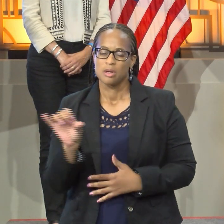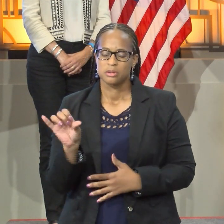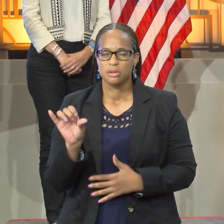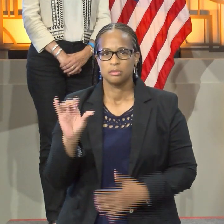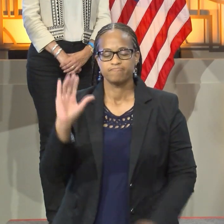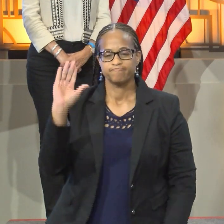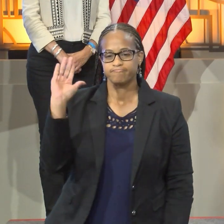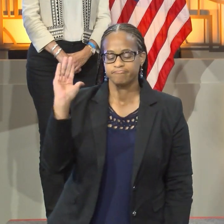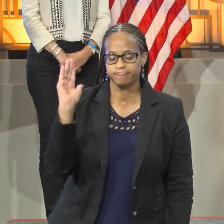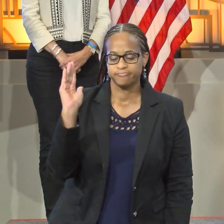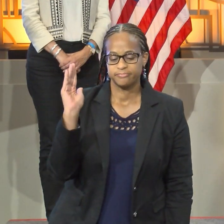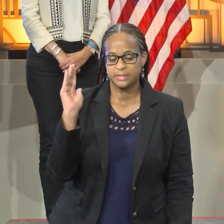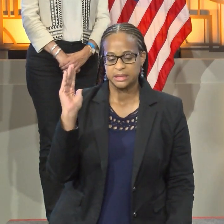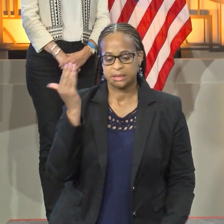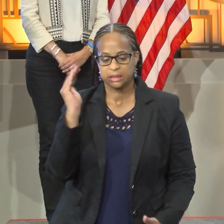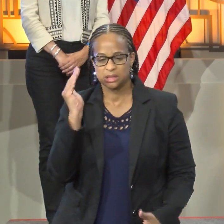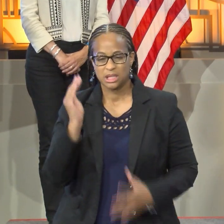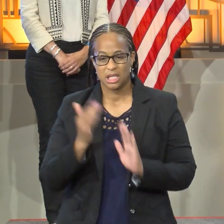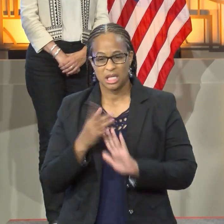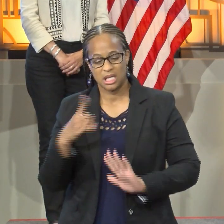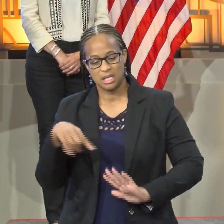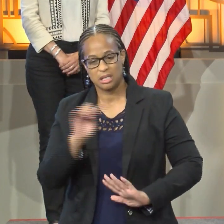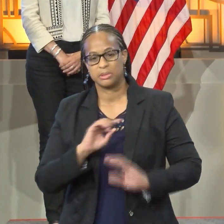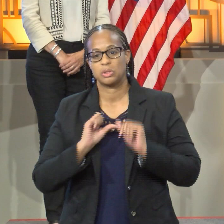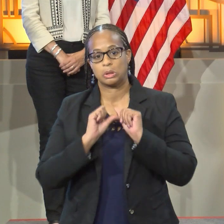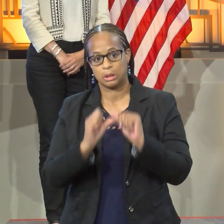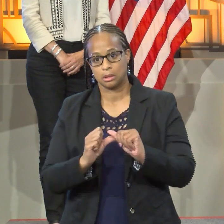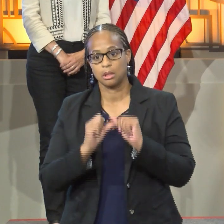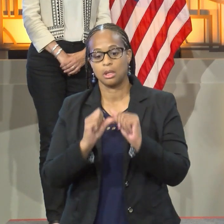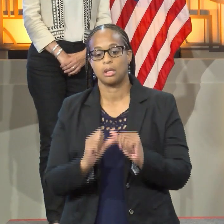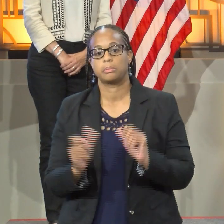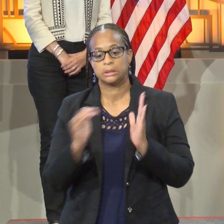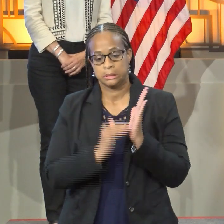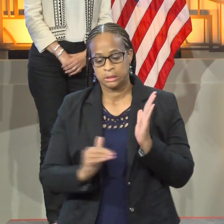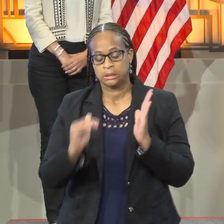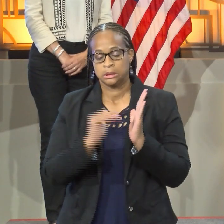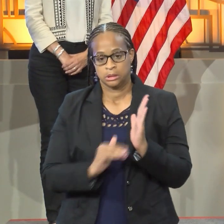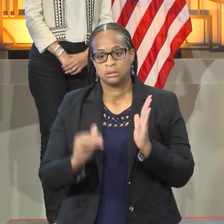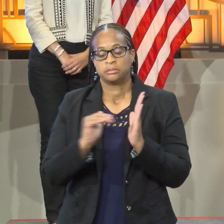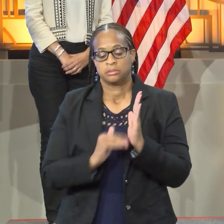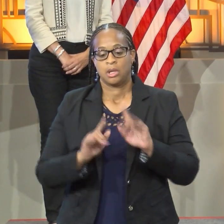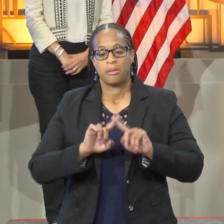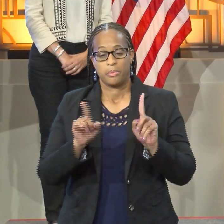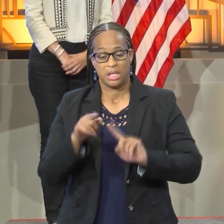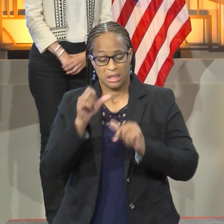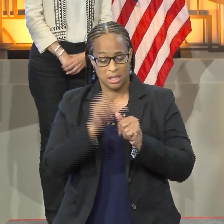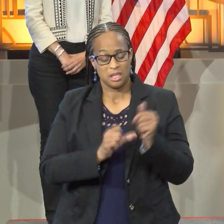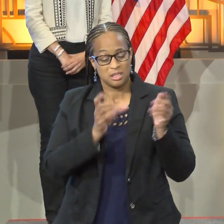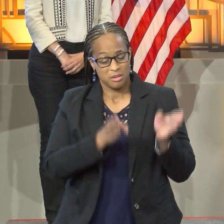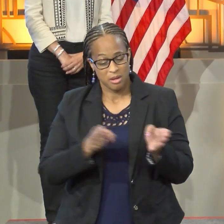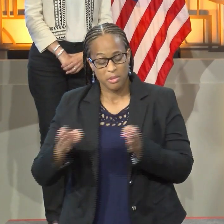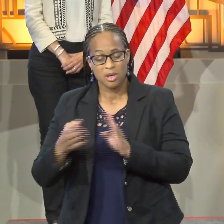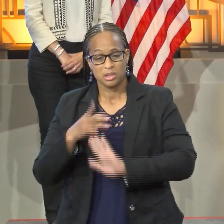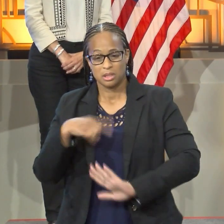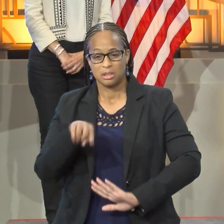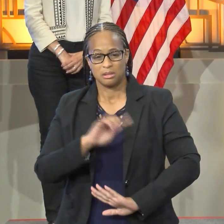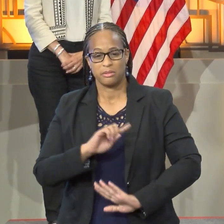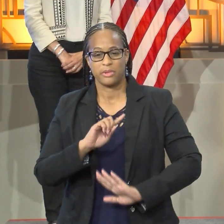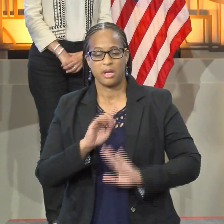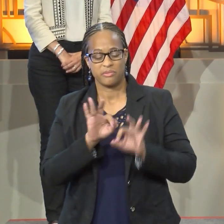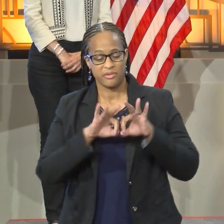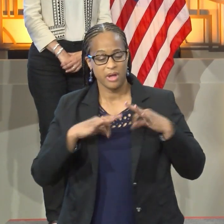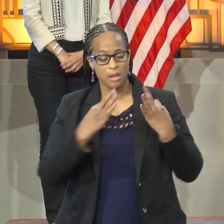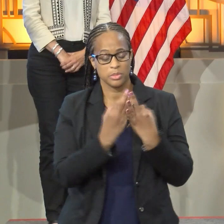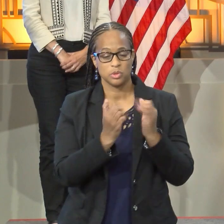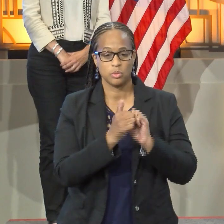sounds somewhat sterile when you make mention of it, but each one of these persons come from families